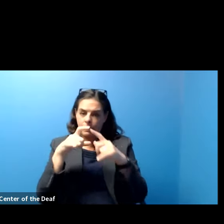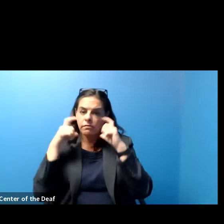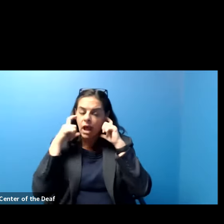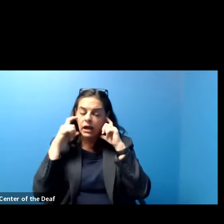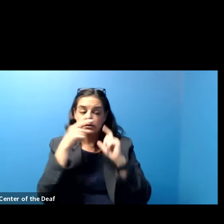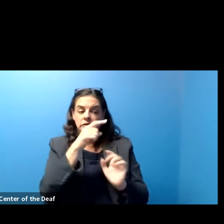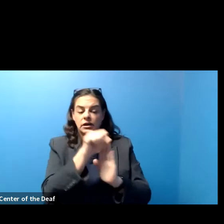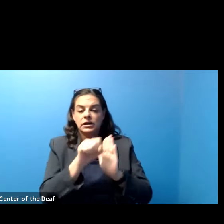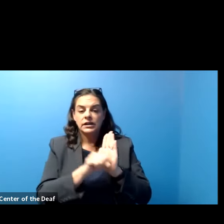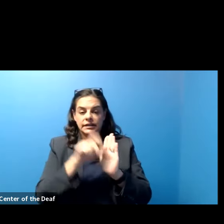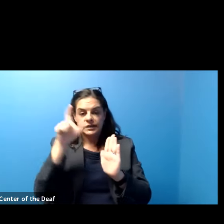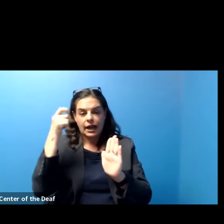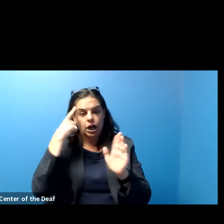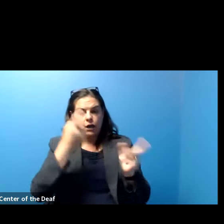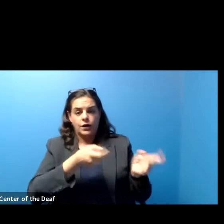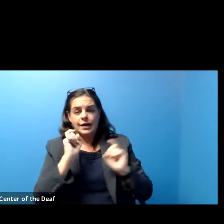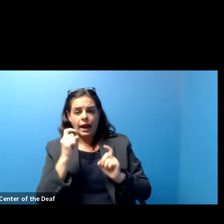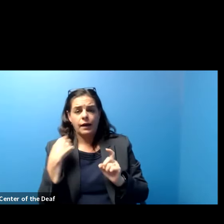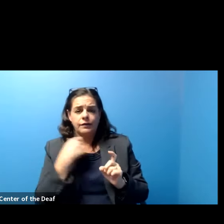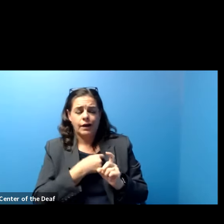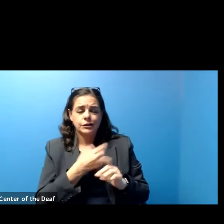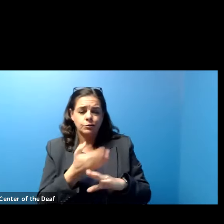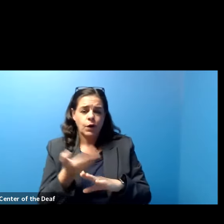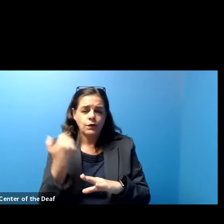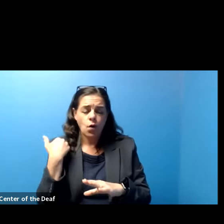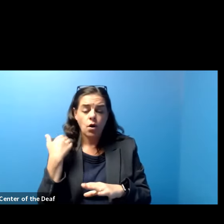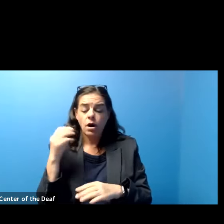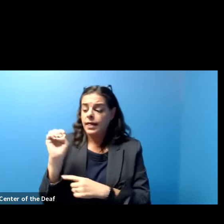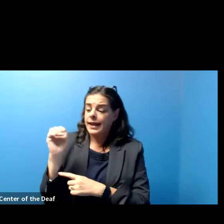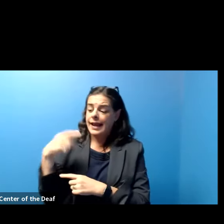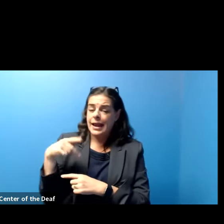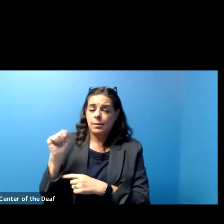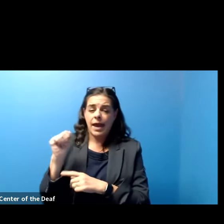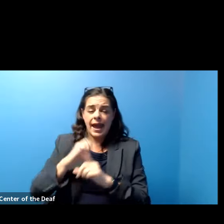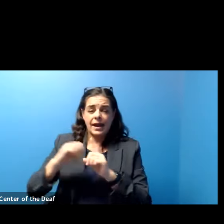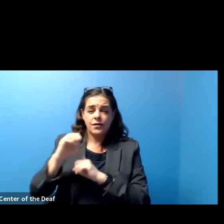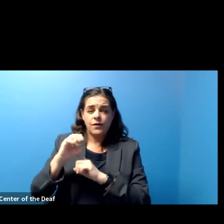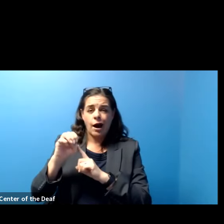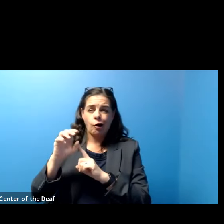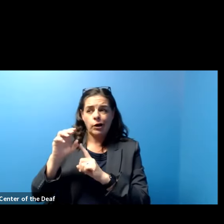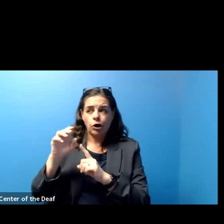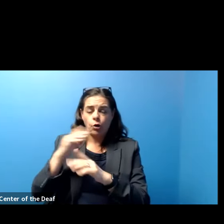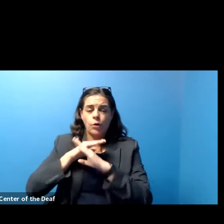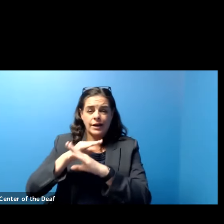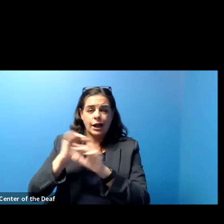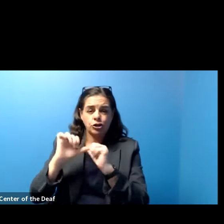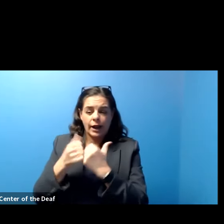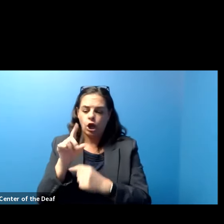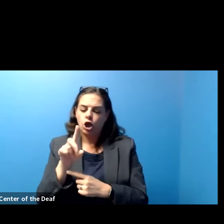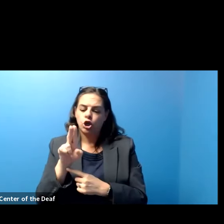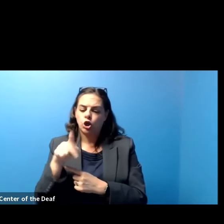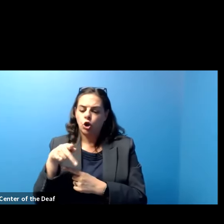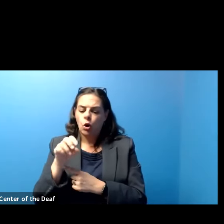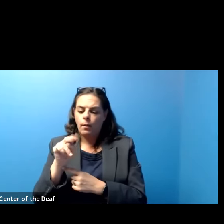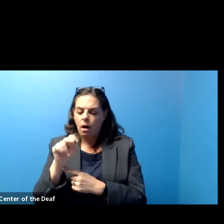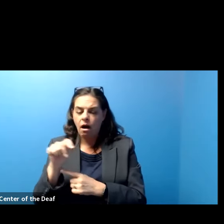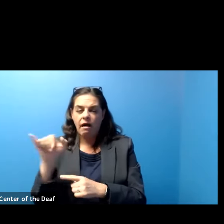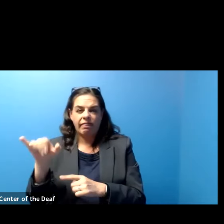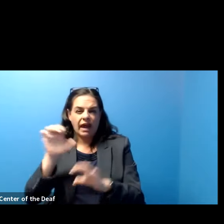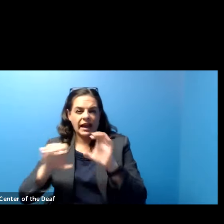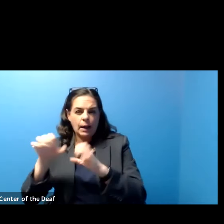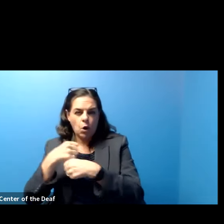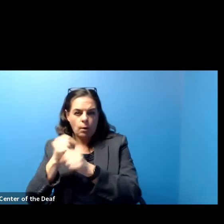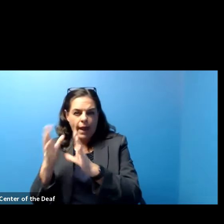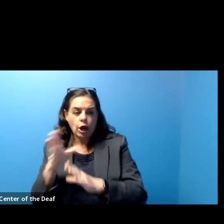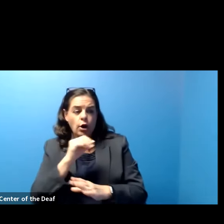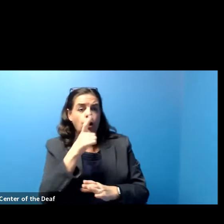state government provided us to us before. The EPA, DuPont, the chemical maker, and the mask maker all